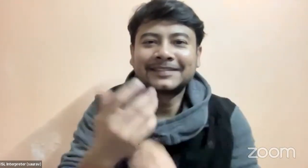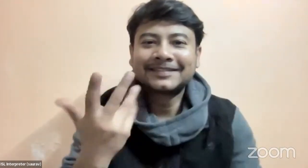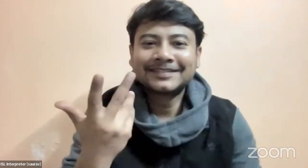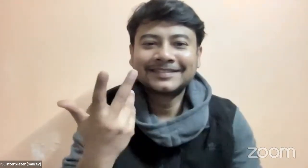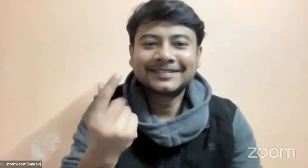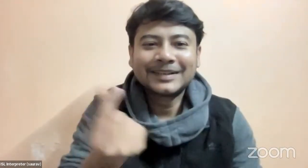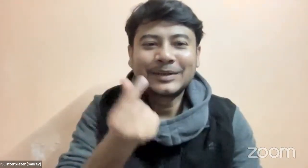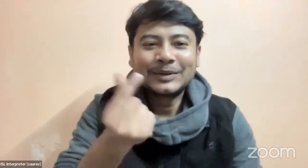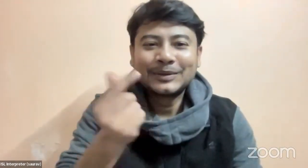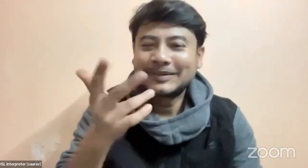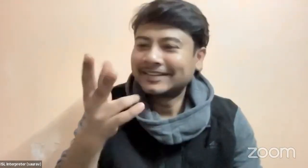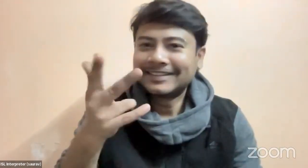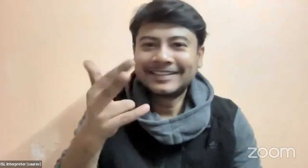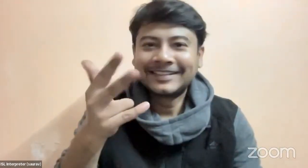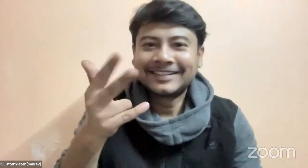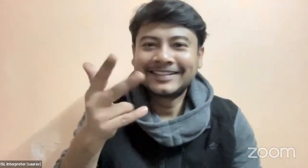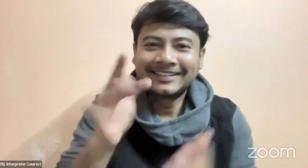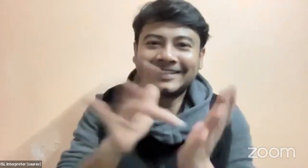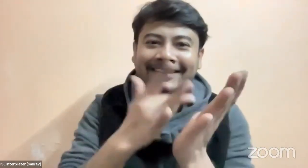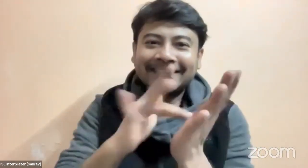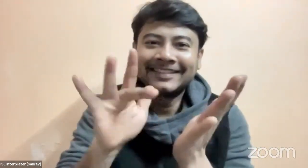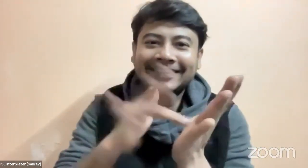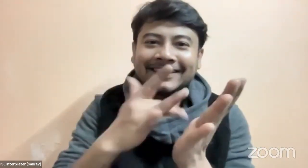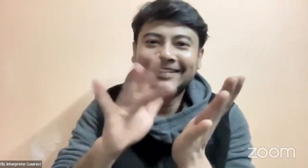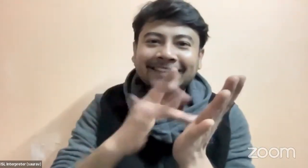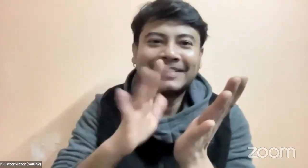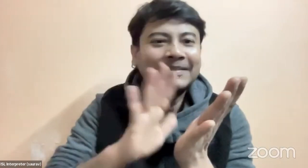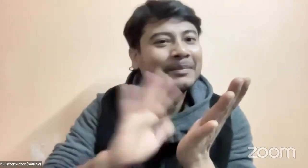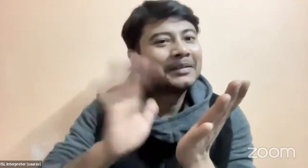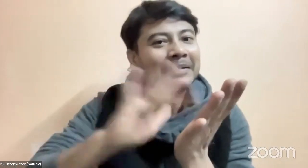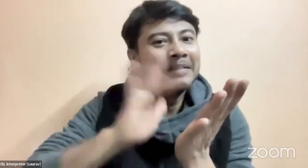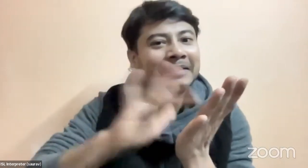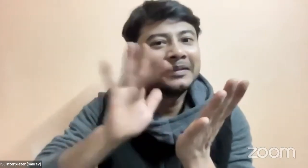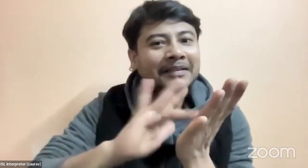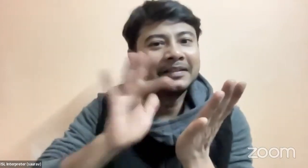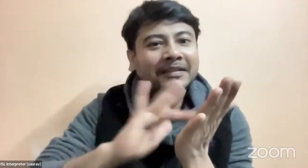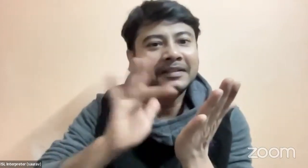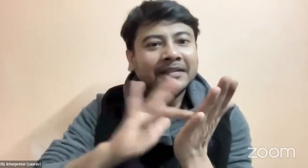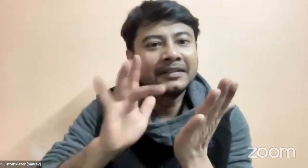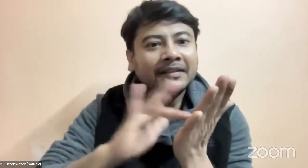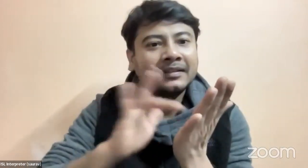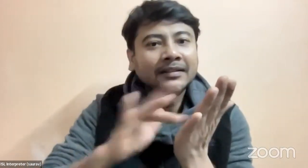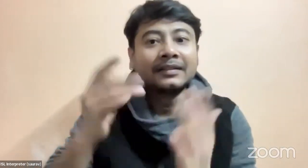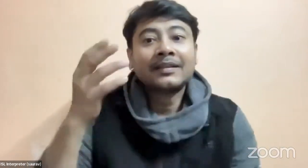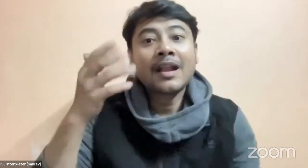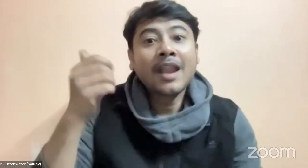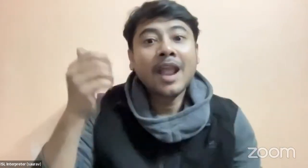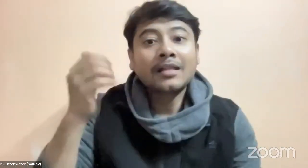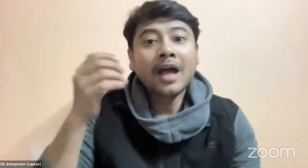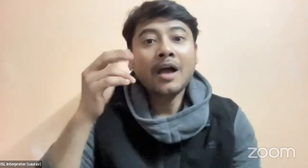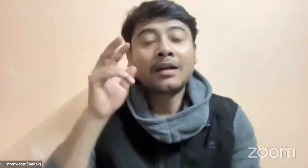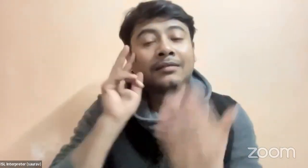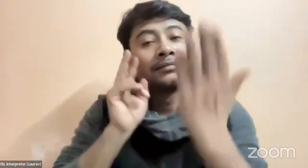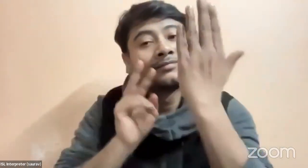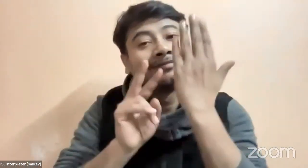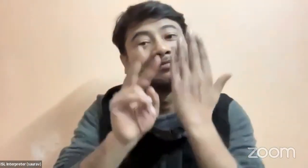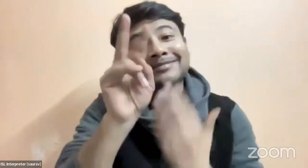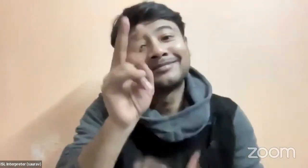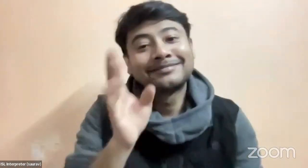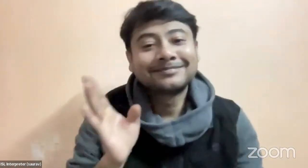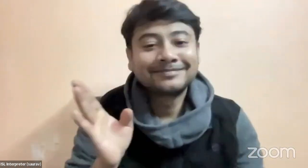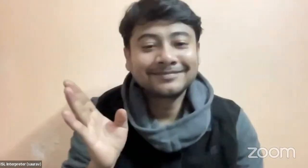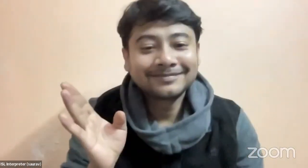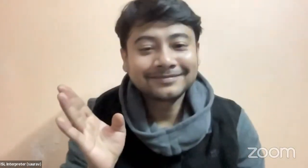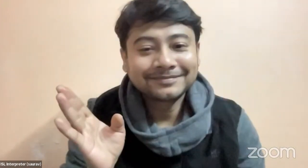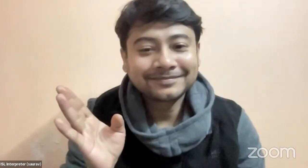All the time we are doing scrolling up and down, up and down. So Narada Muni, he knew all of these problems are going to come. So he